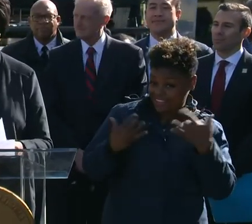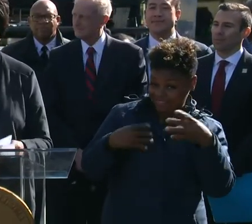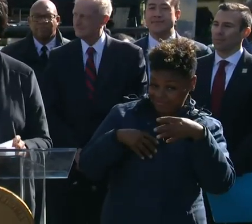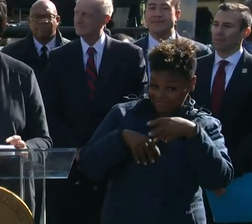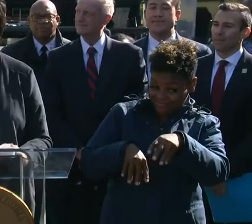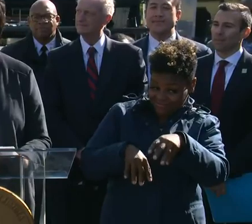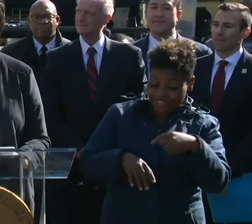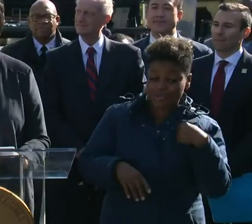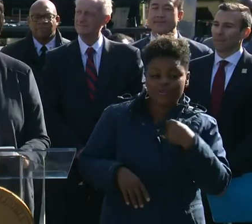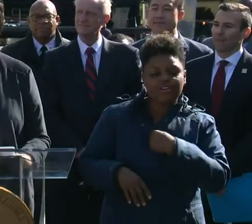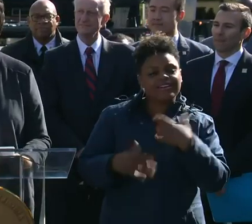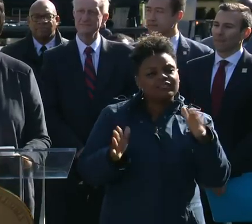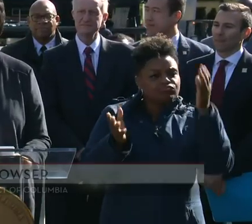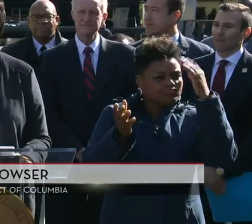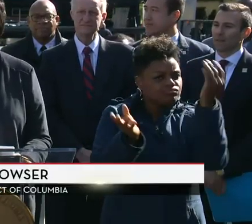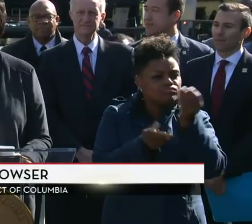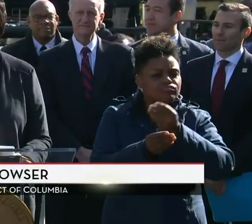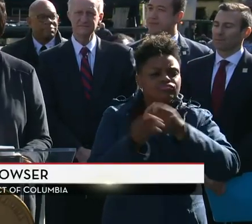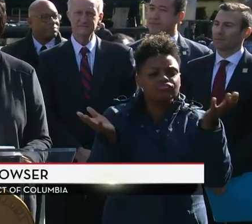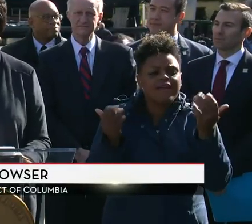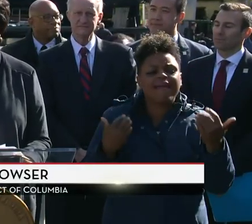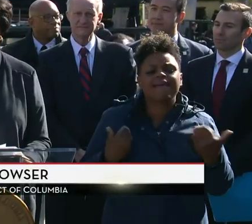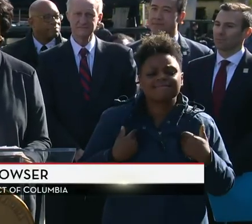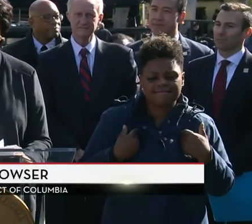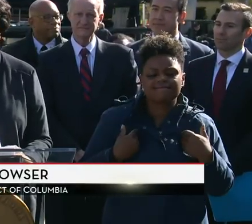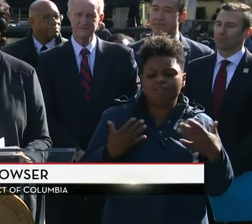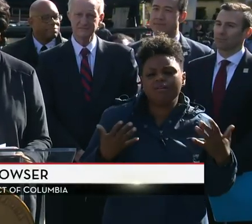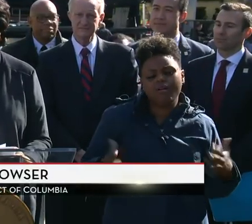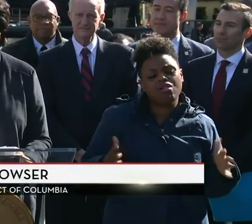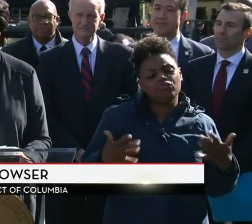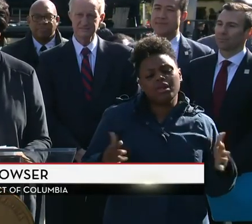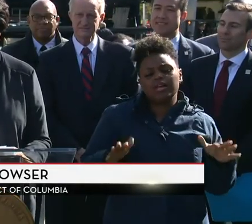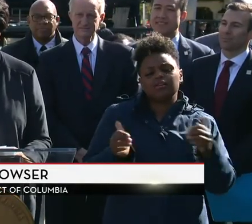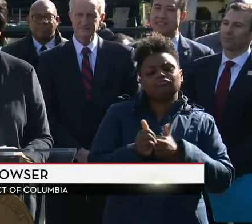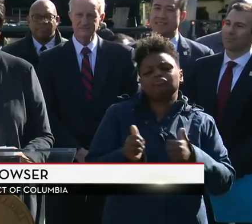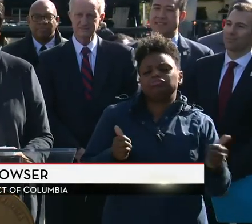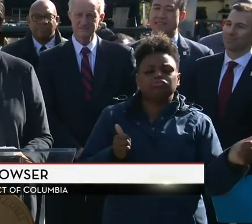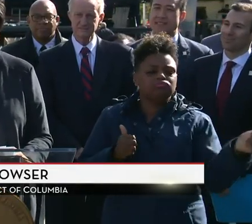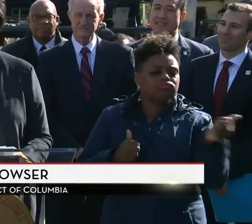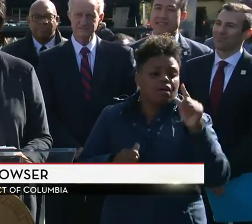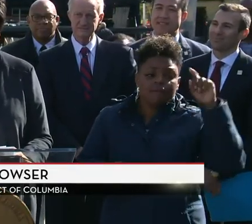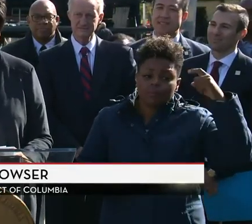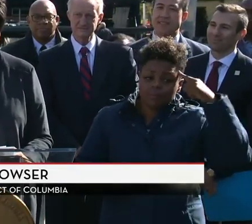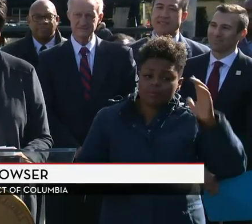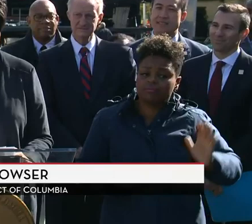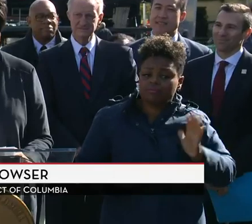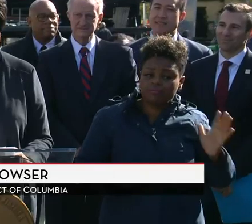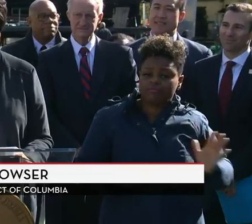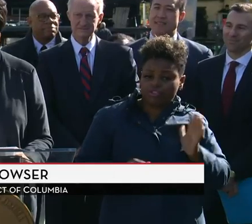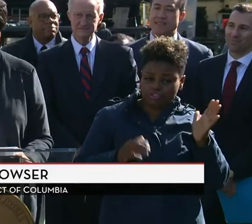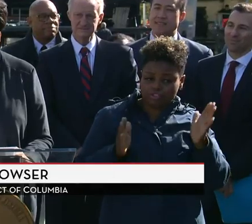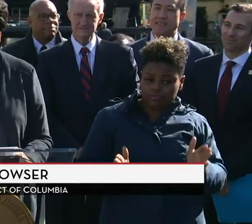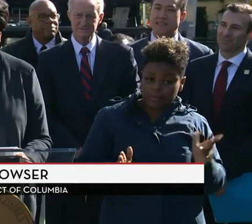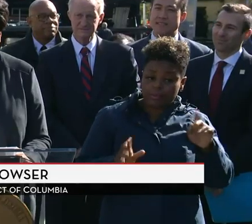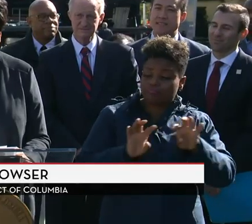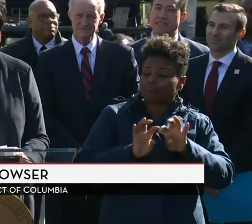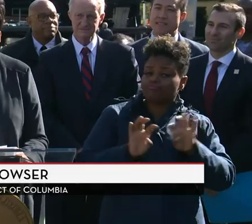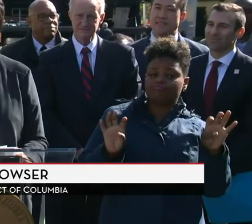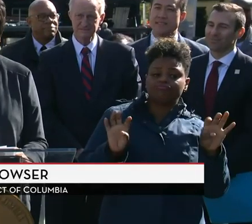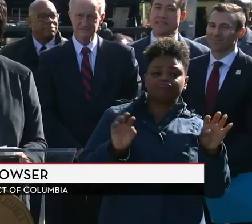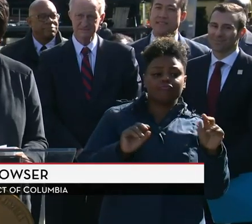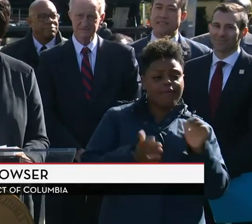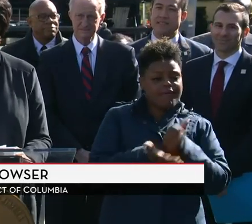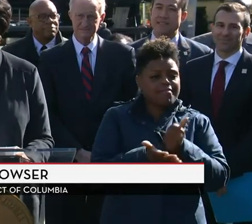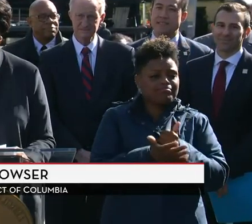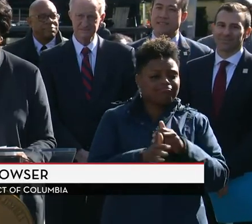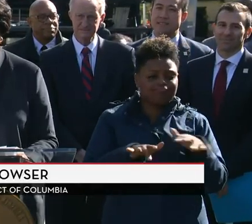standing group of government officials who help plan special events and make sure each of our agencies involved